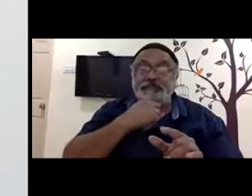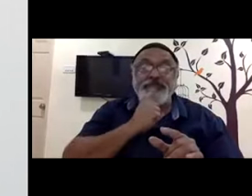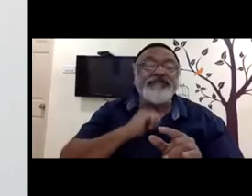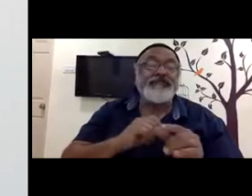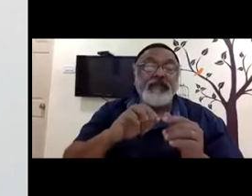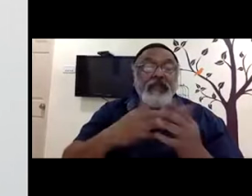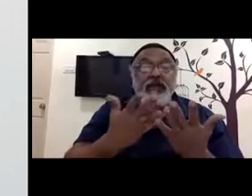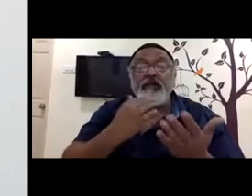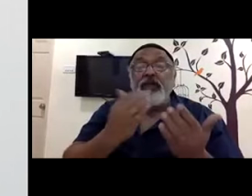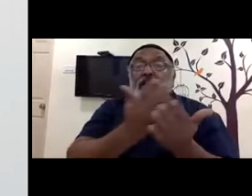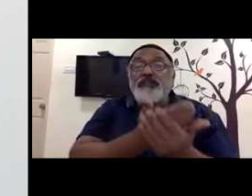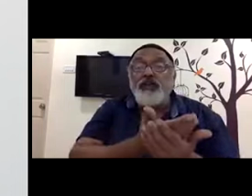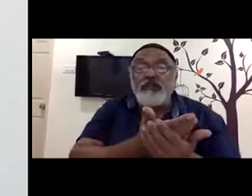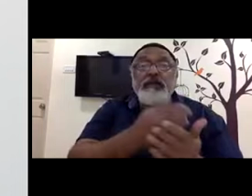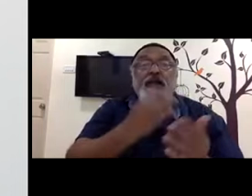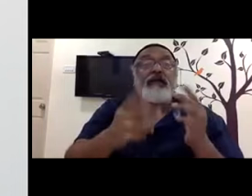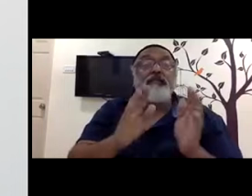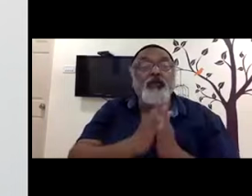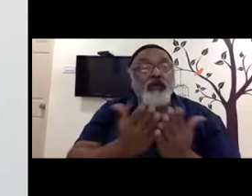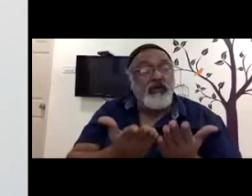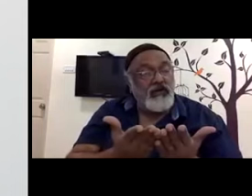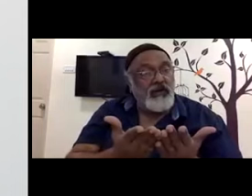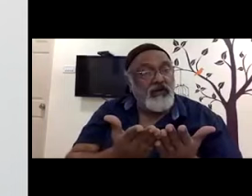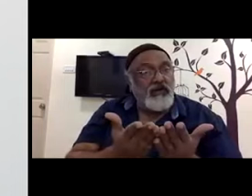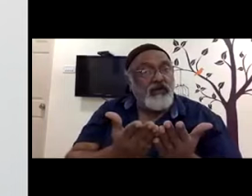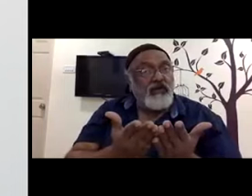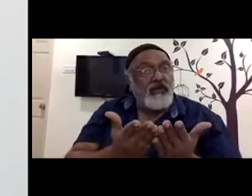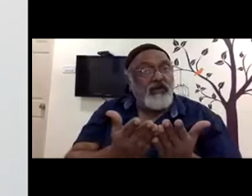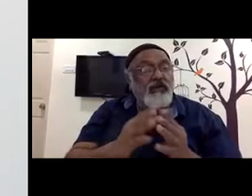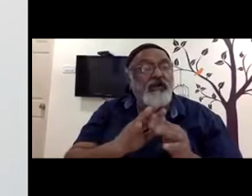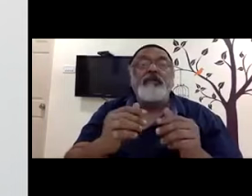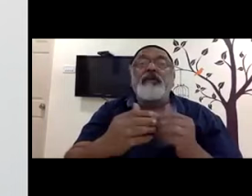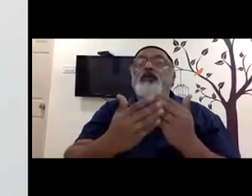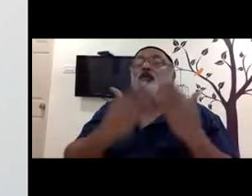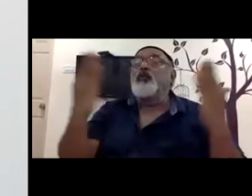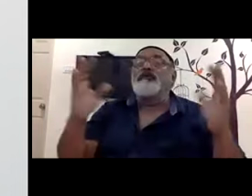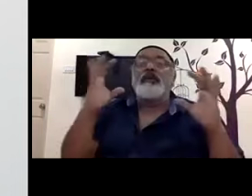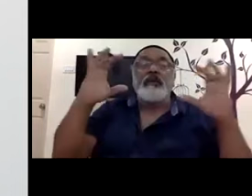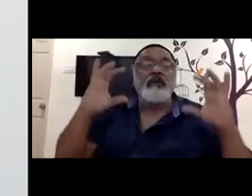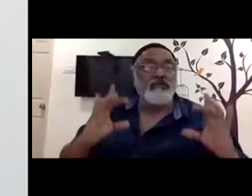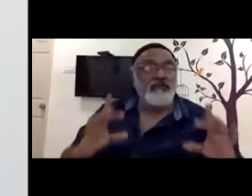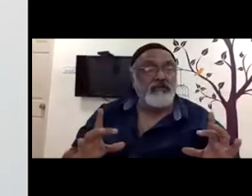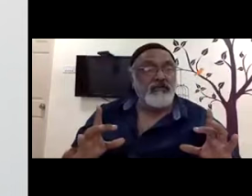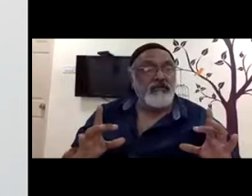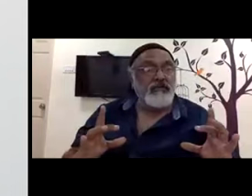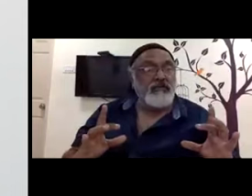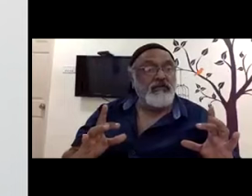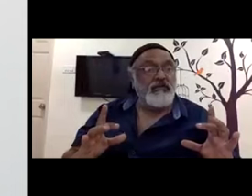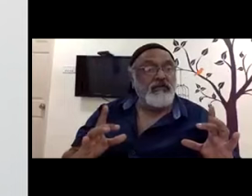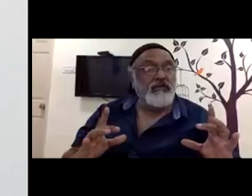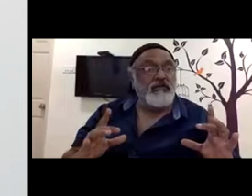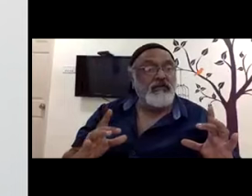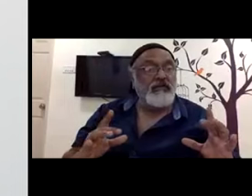it might be a book, it might be news pieces, it might be, for example, if you're engaging in legal research, it might be a